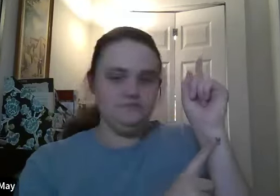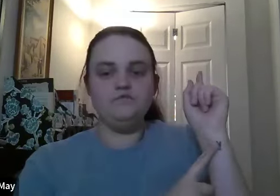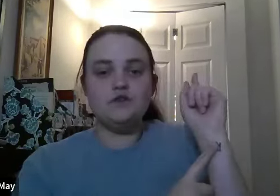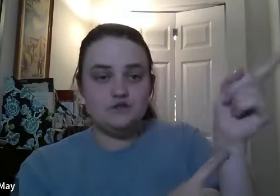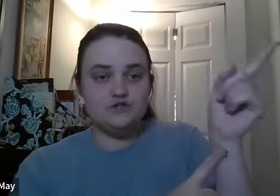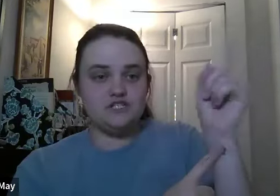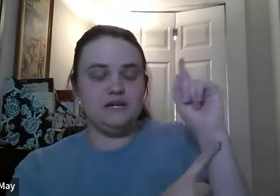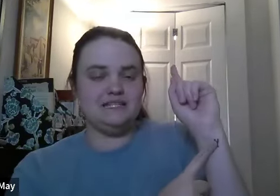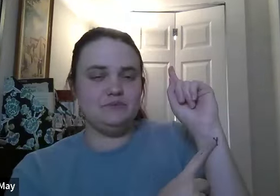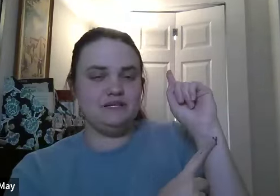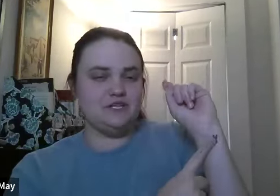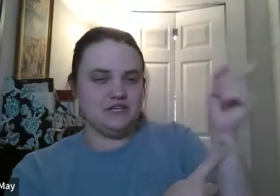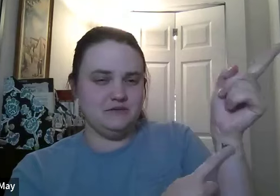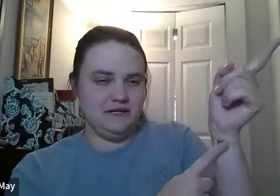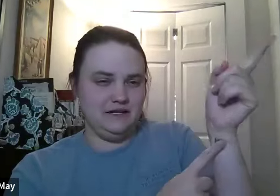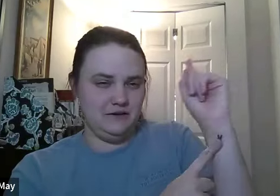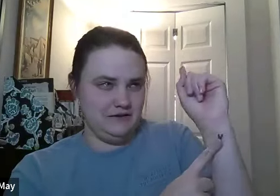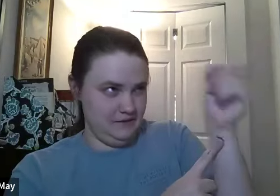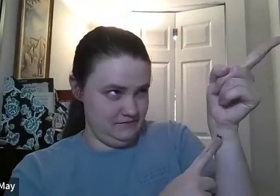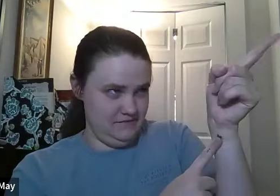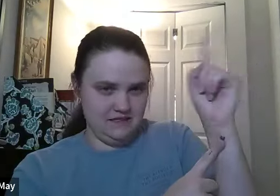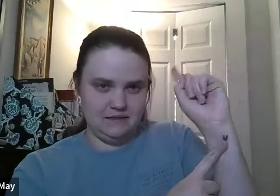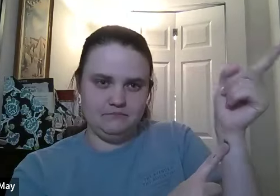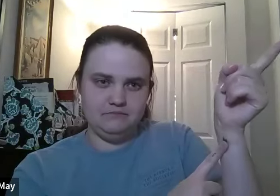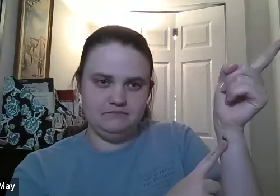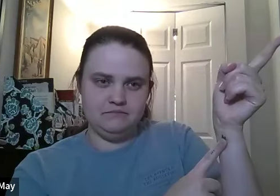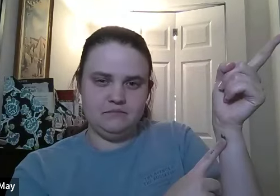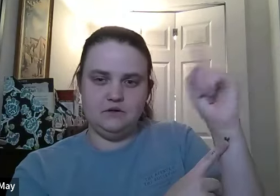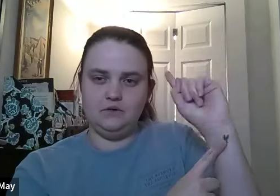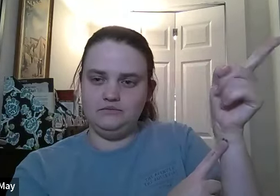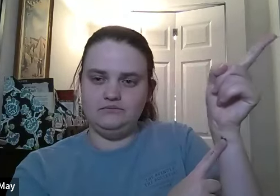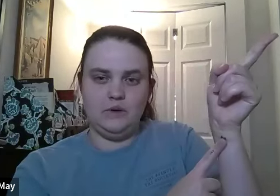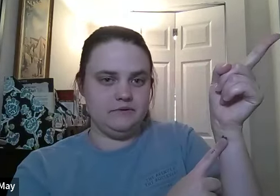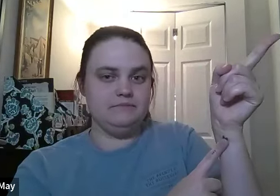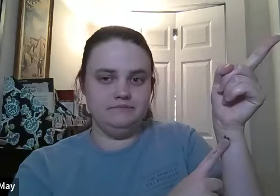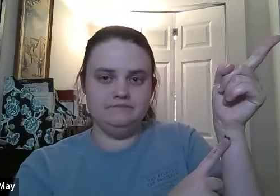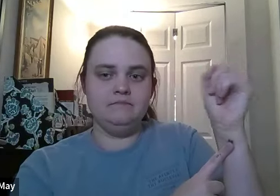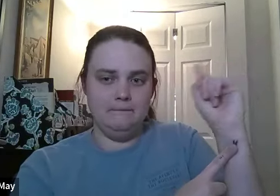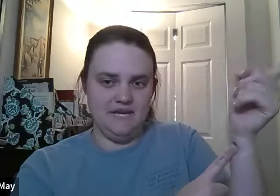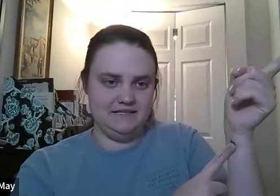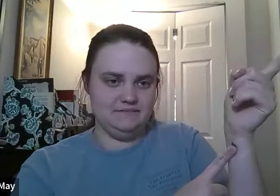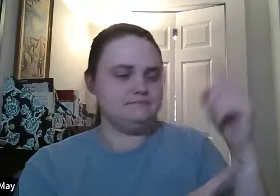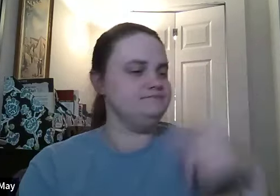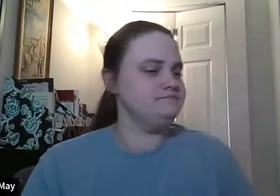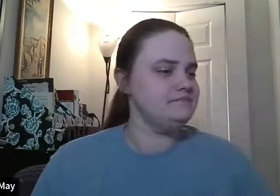For those who just joined, it's pretty much like you're flicking your hand like this, like little whip. Minute.